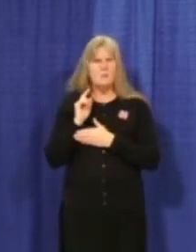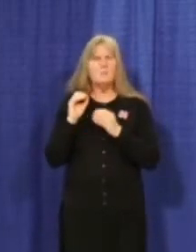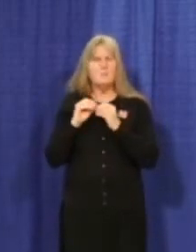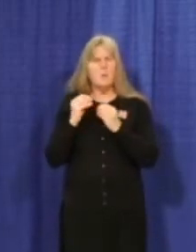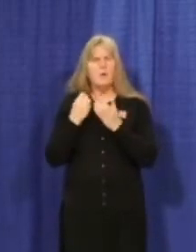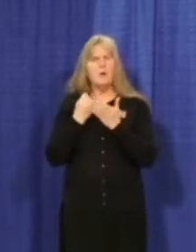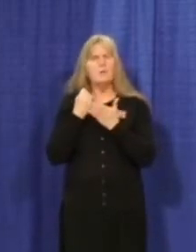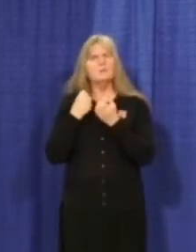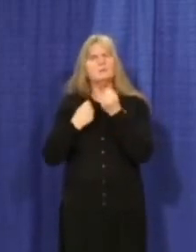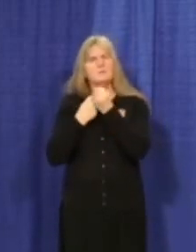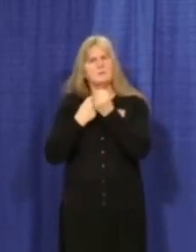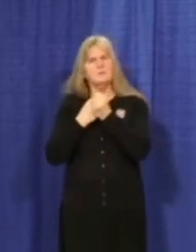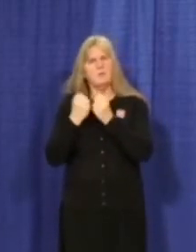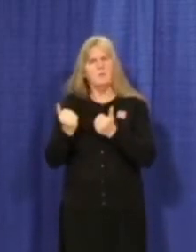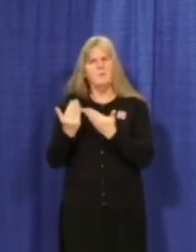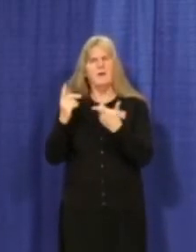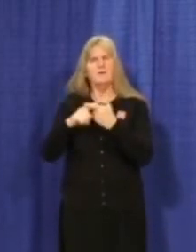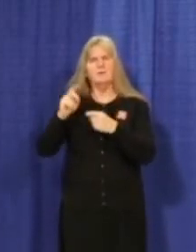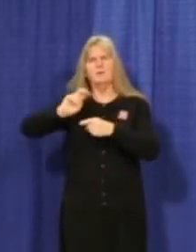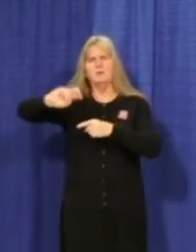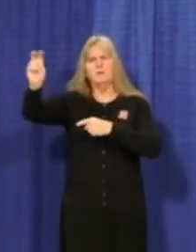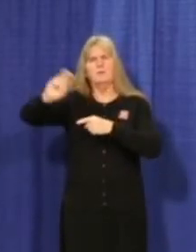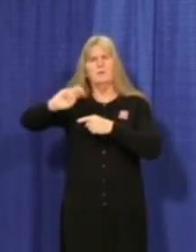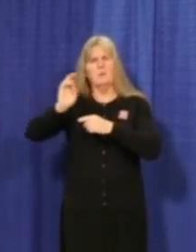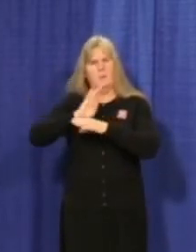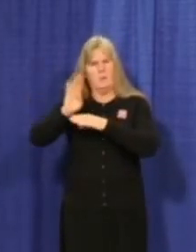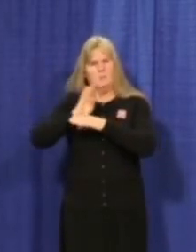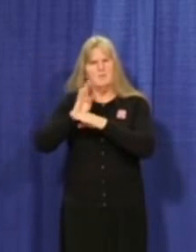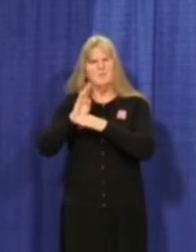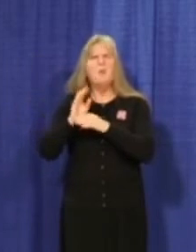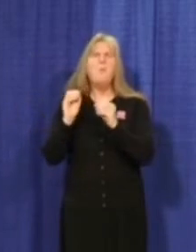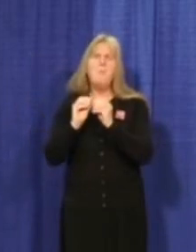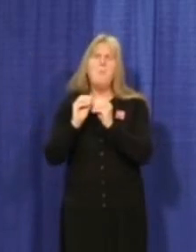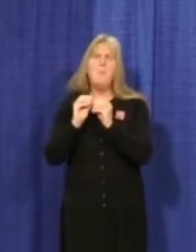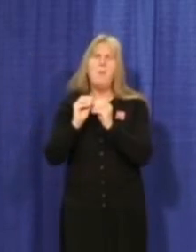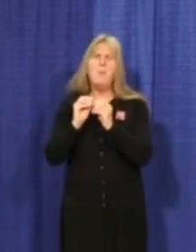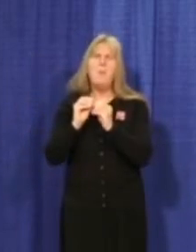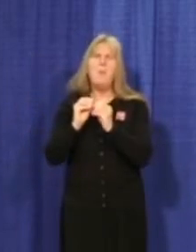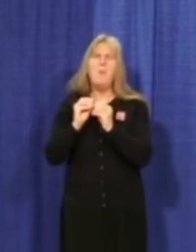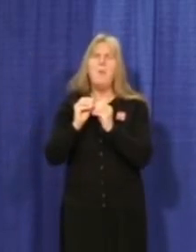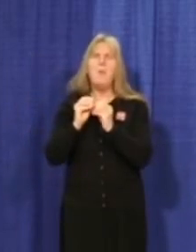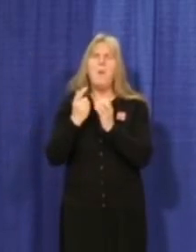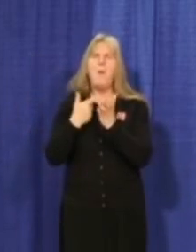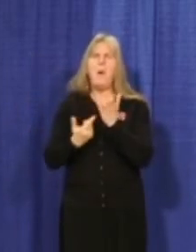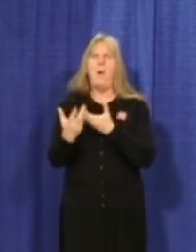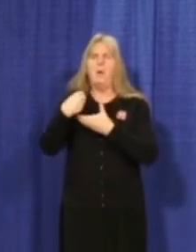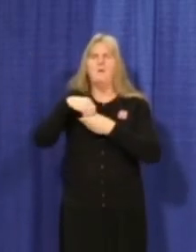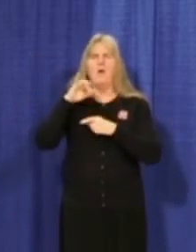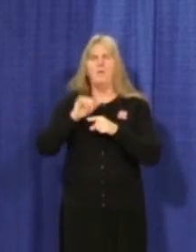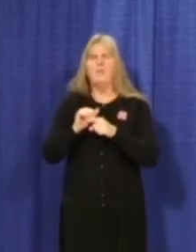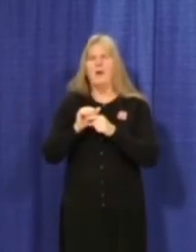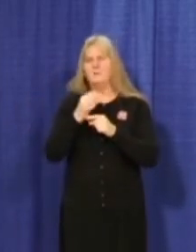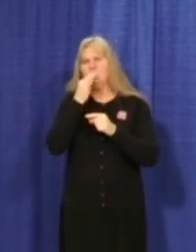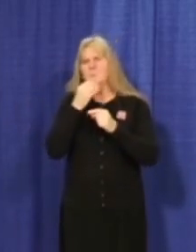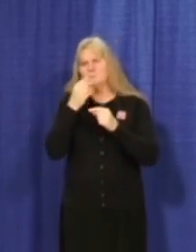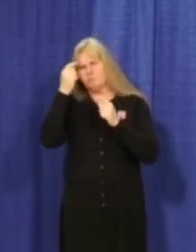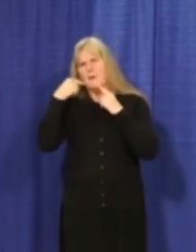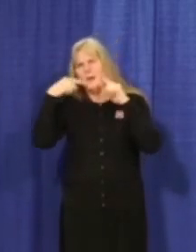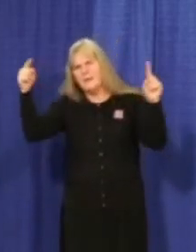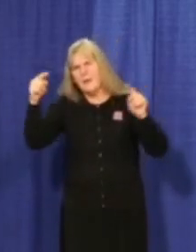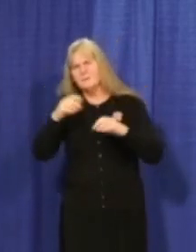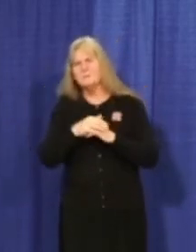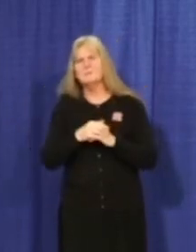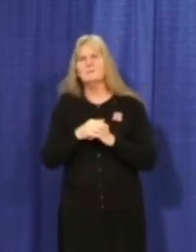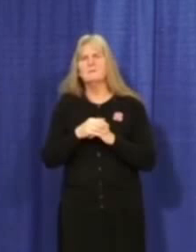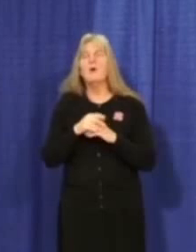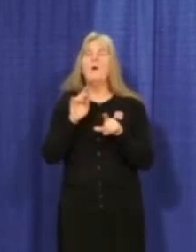to the tourism sector, and we'll have more details on that coming in the coming months. We will also be announcing additional supports for